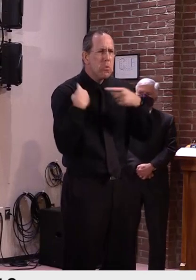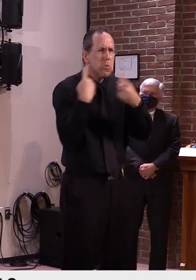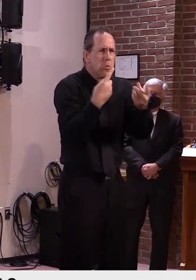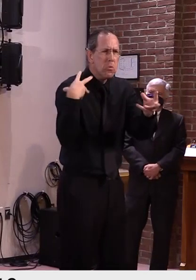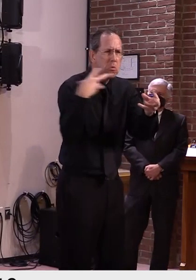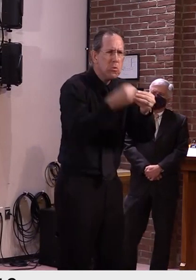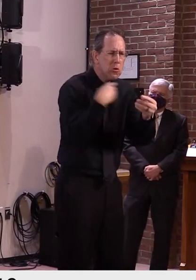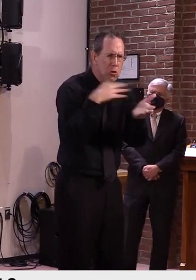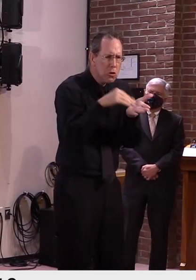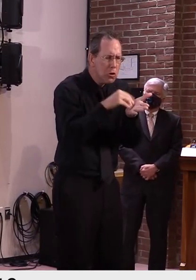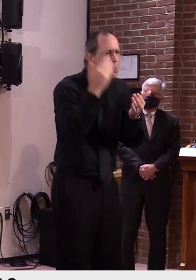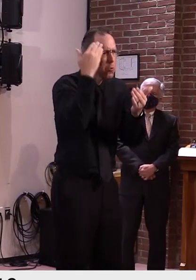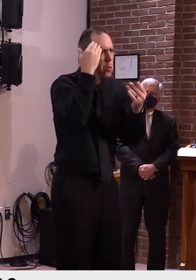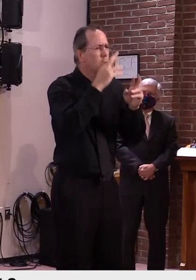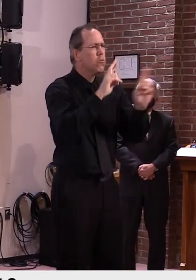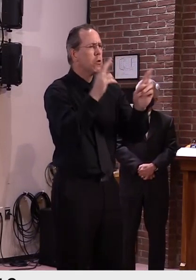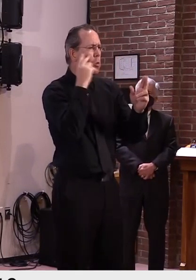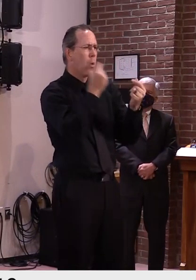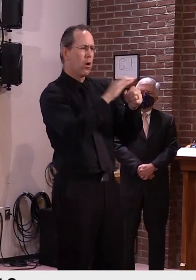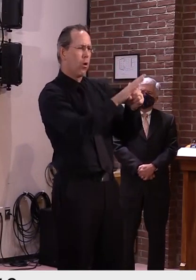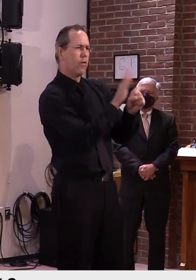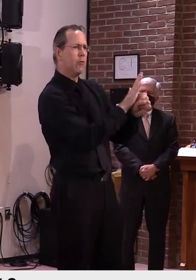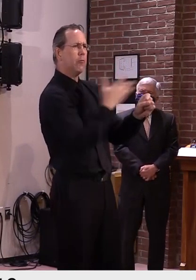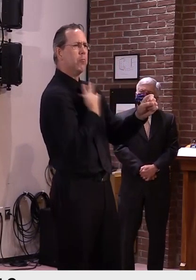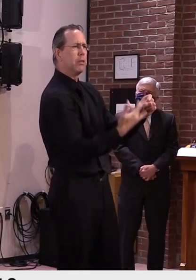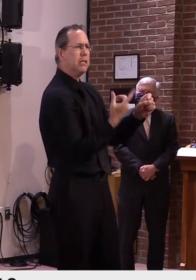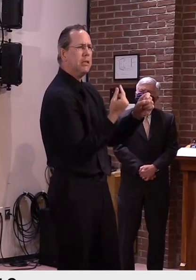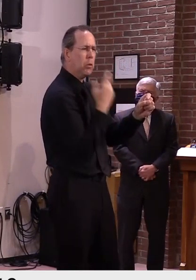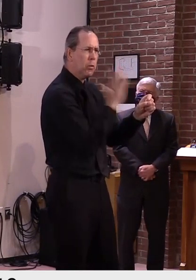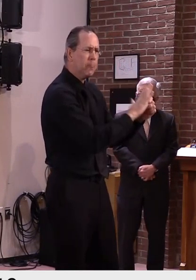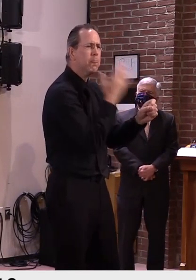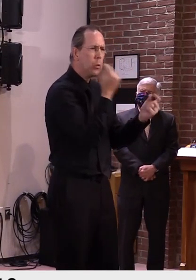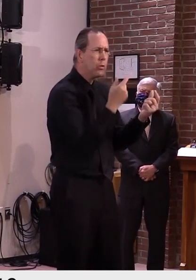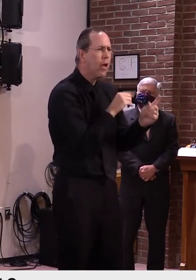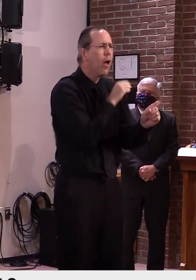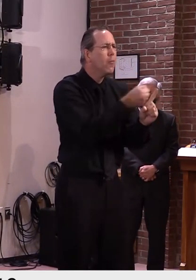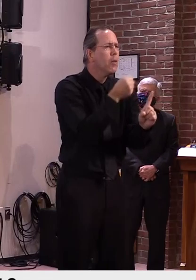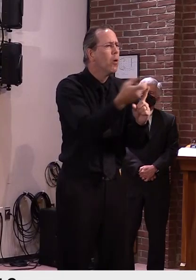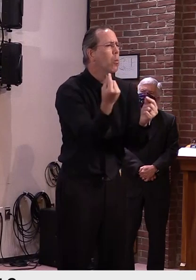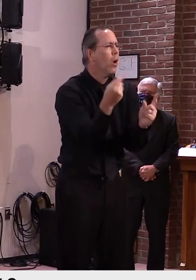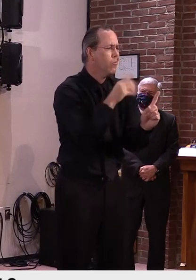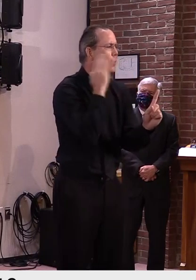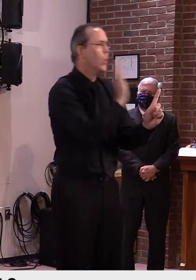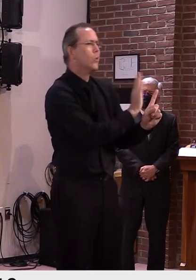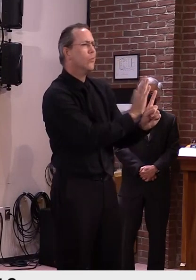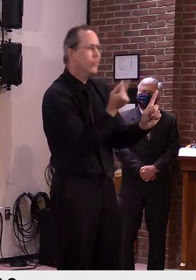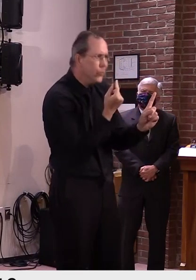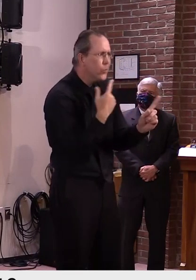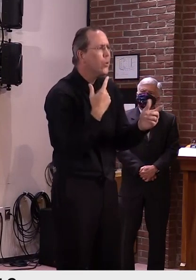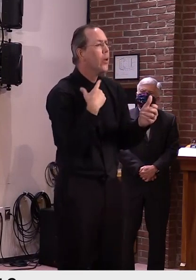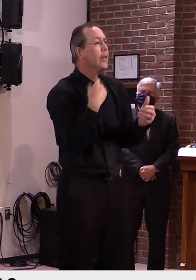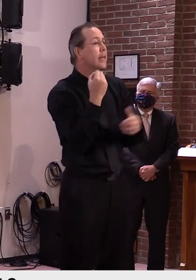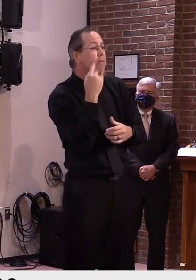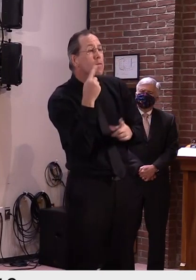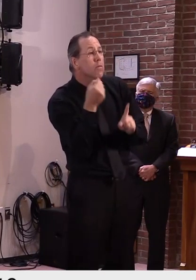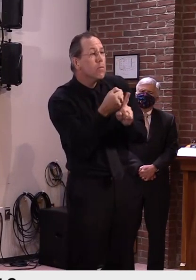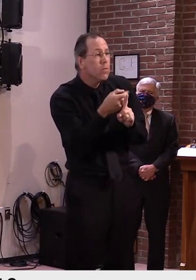place would be safe if they were done in a vacuum. But that's not